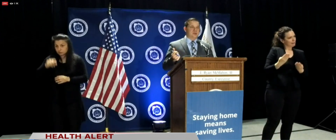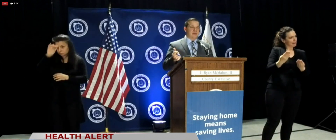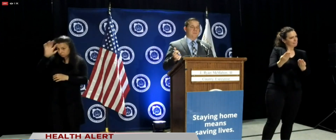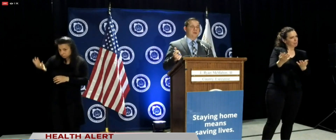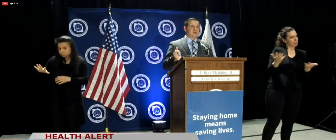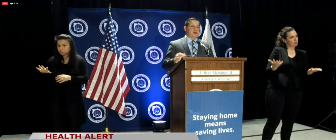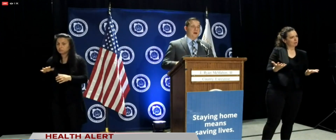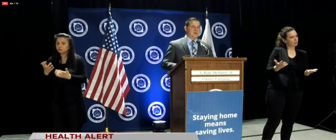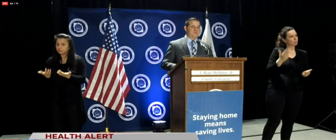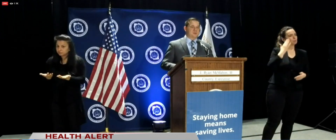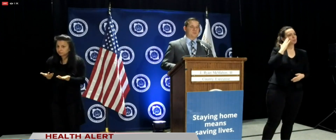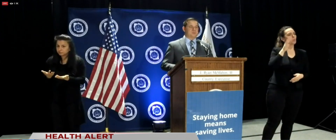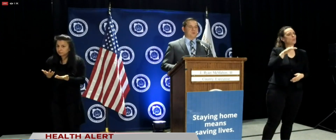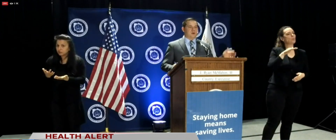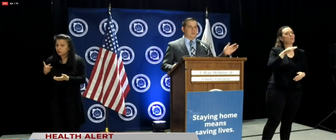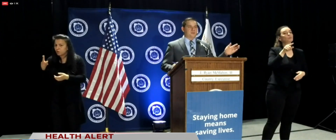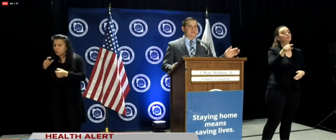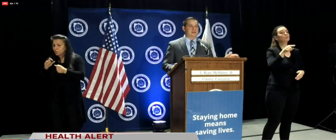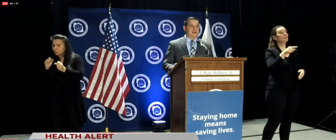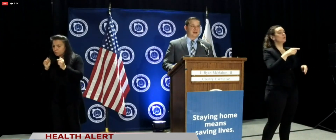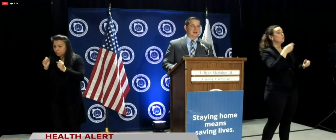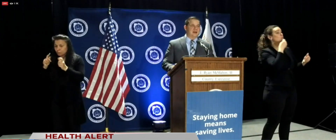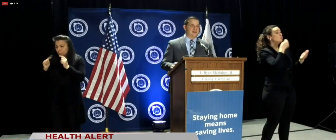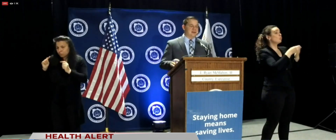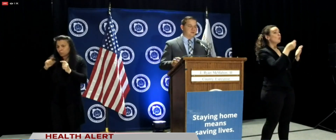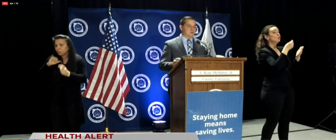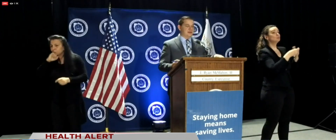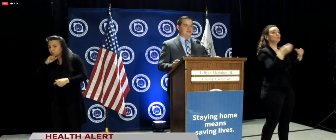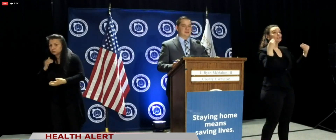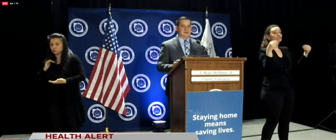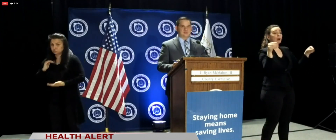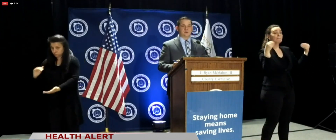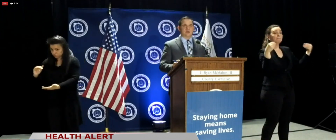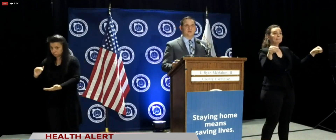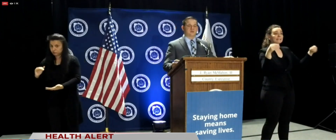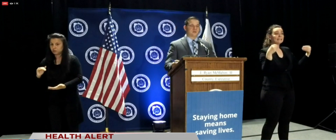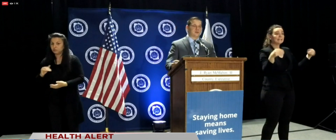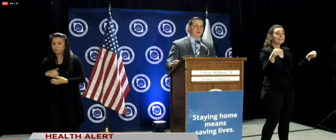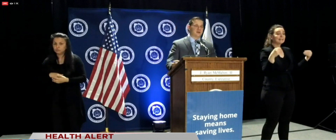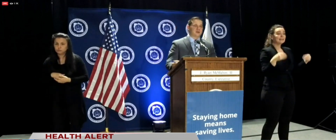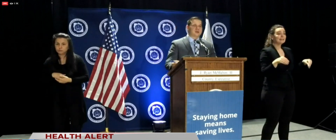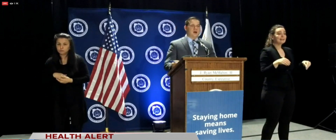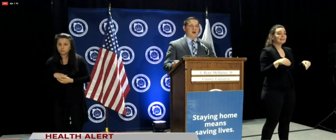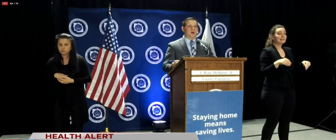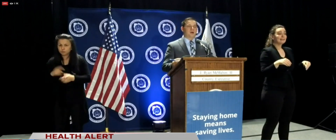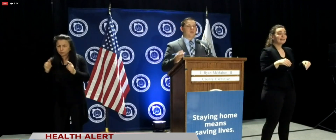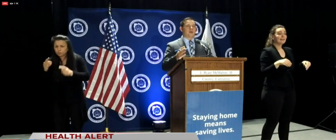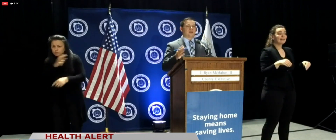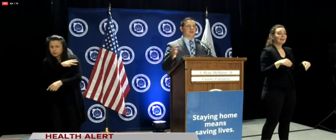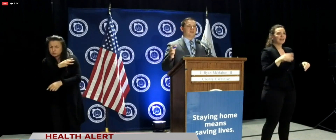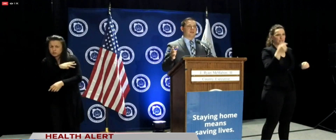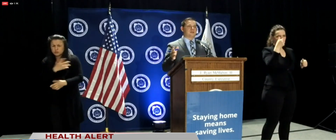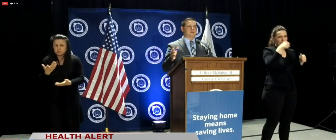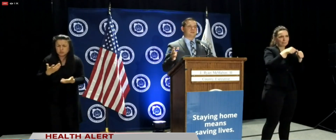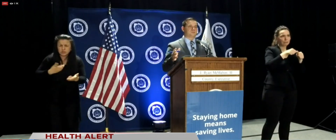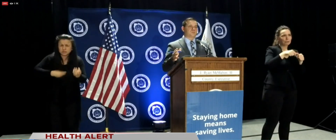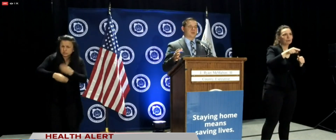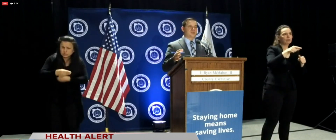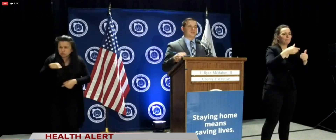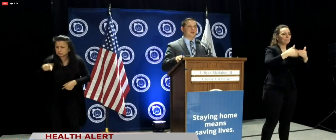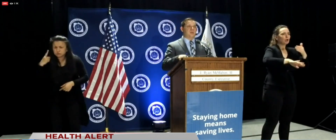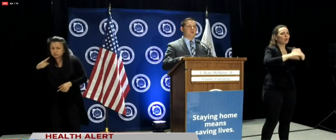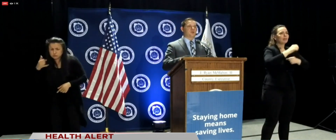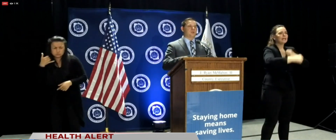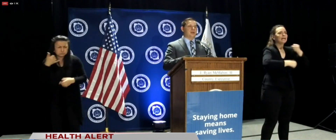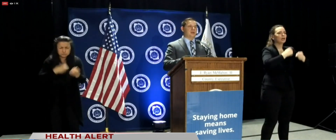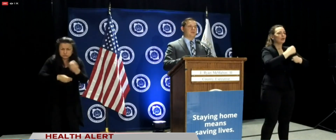to go shop. Some people call up and they say, I can't do it that day. Is it okay if I do it the other day? Another way to look at this is